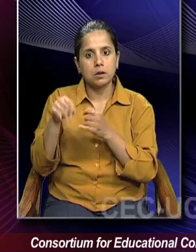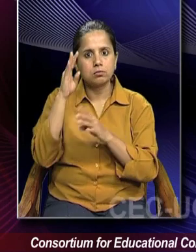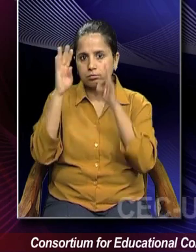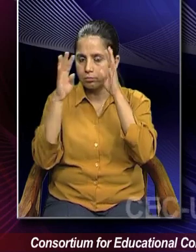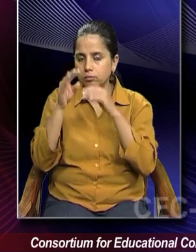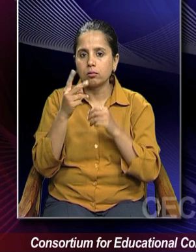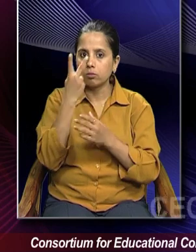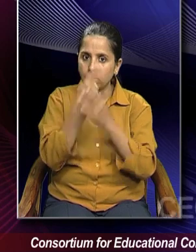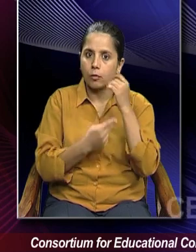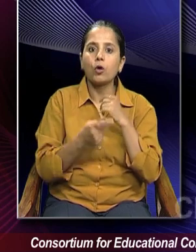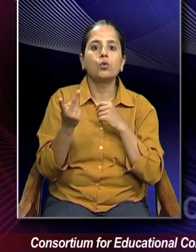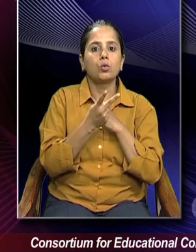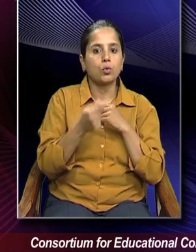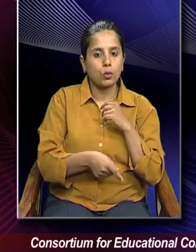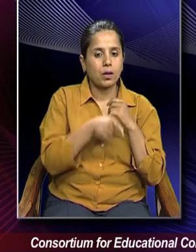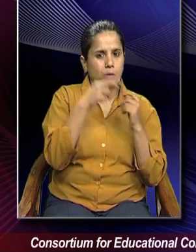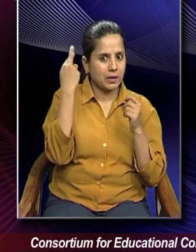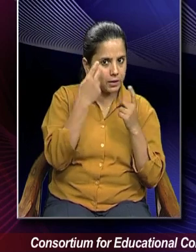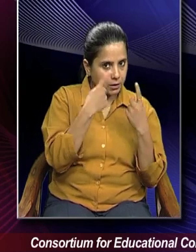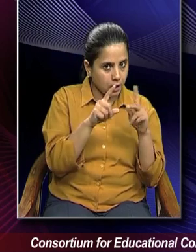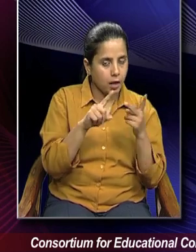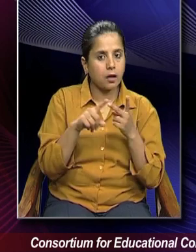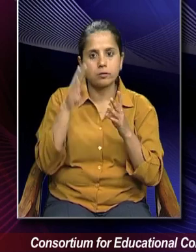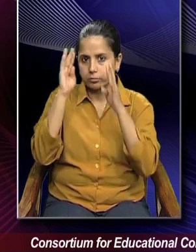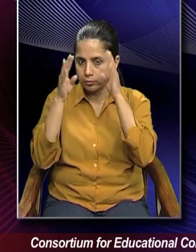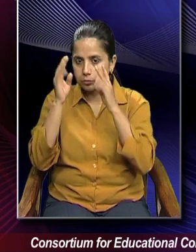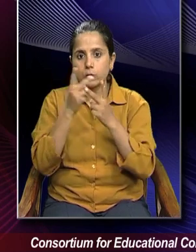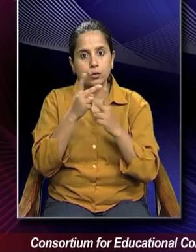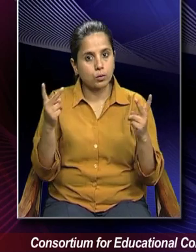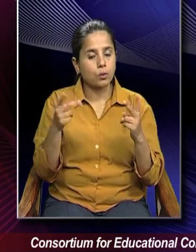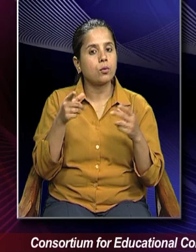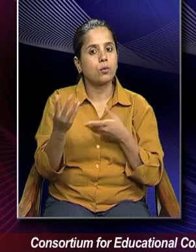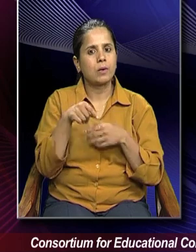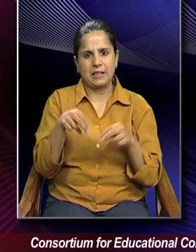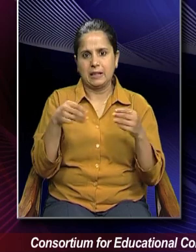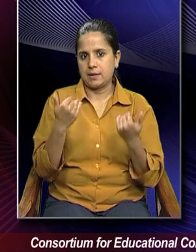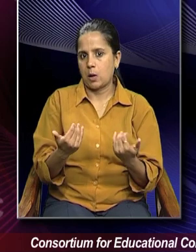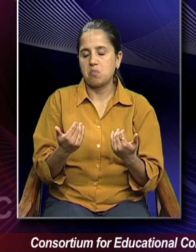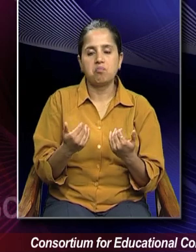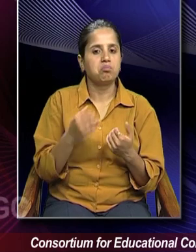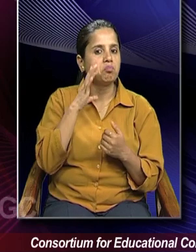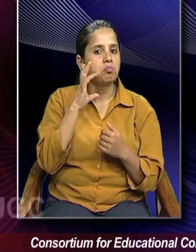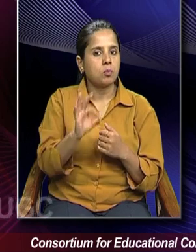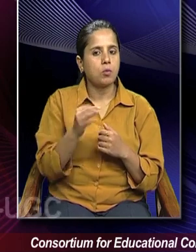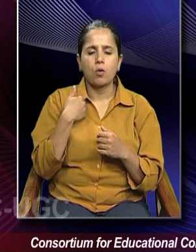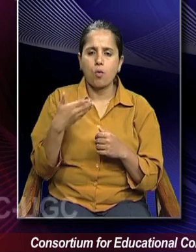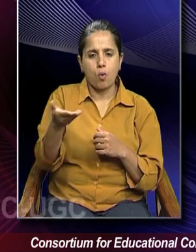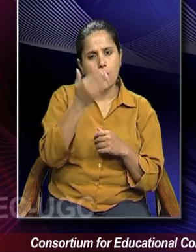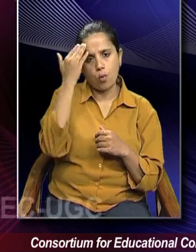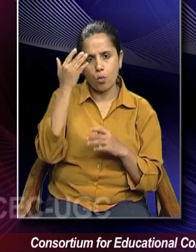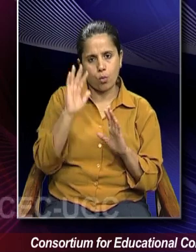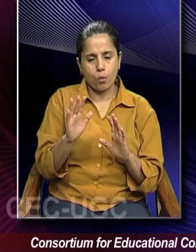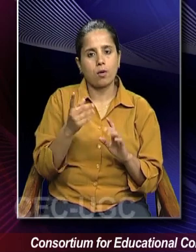both, that is rationality and creativity, which is actually the need of the hour. We all know that we